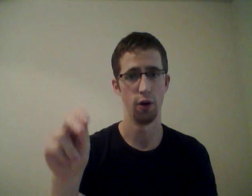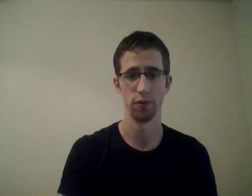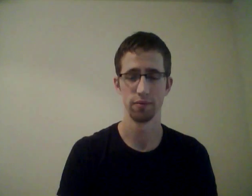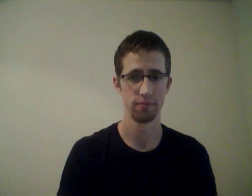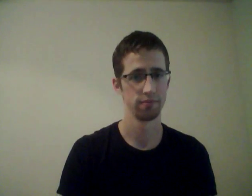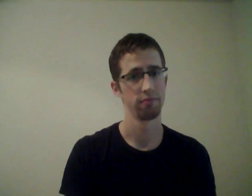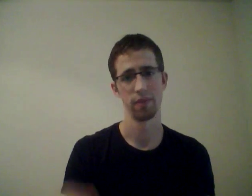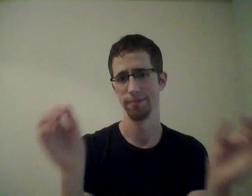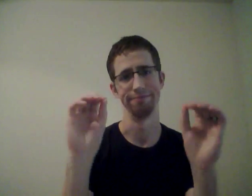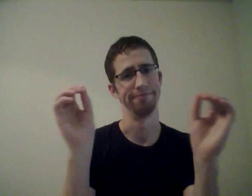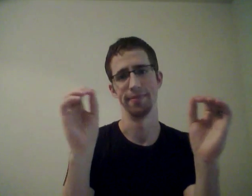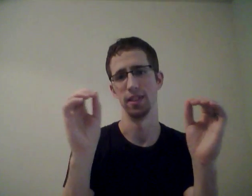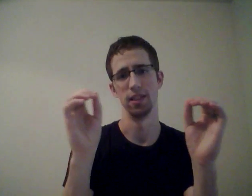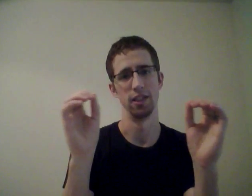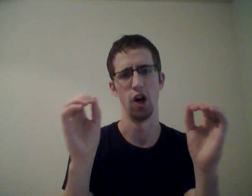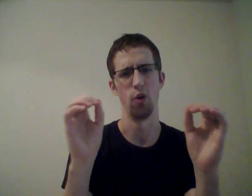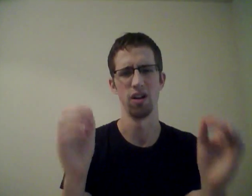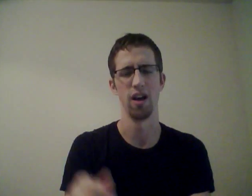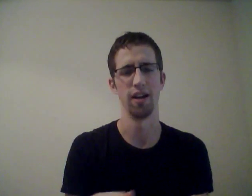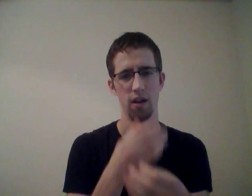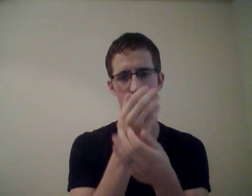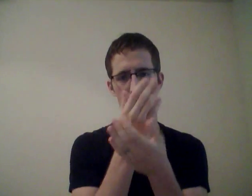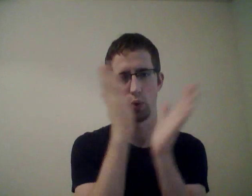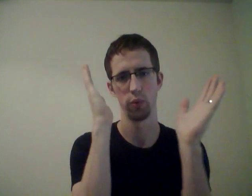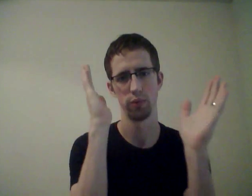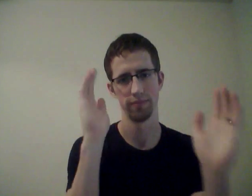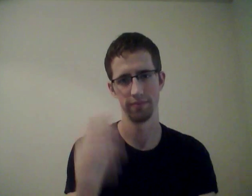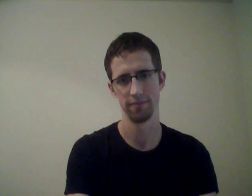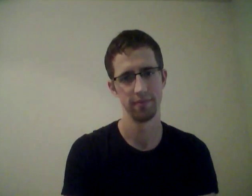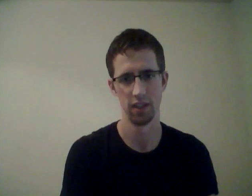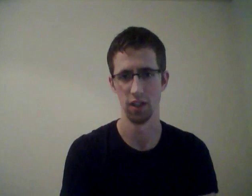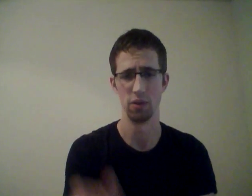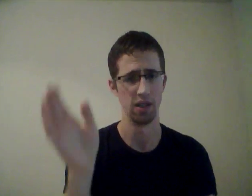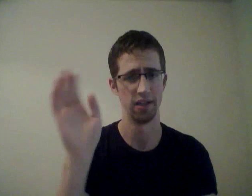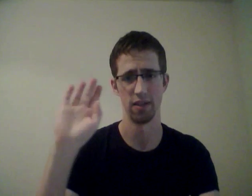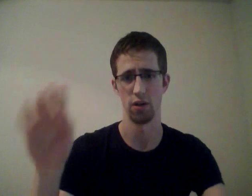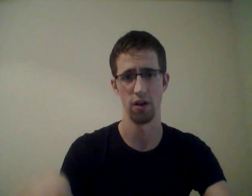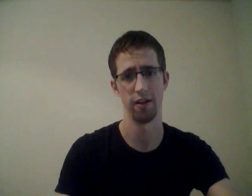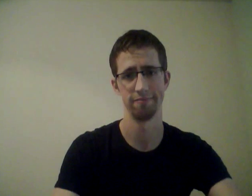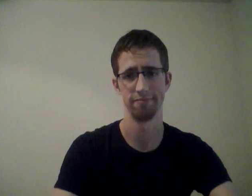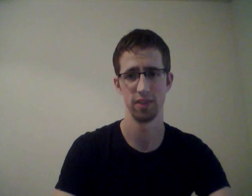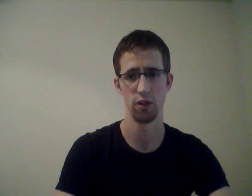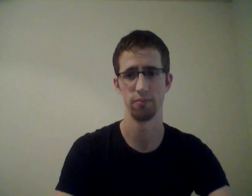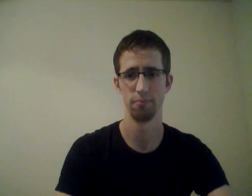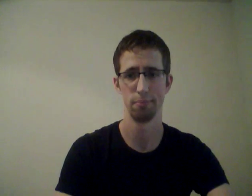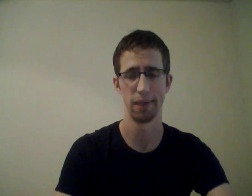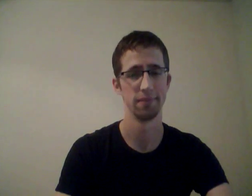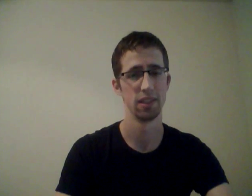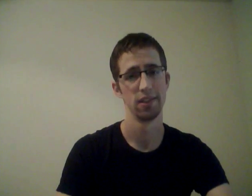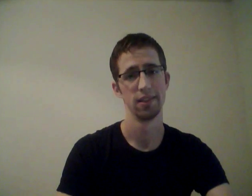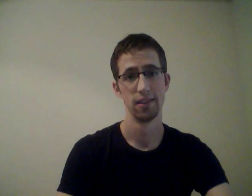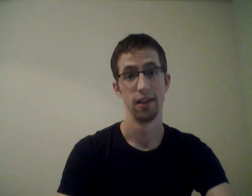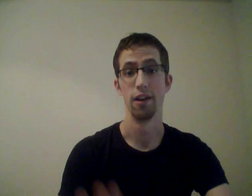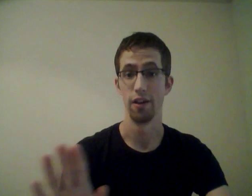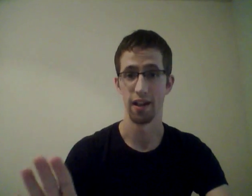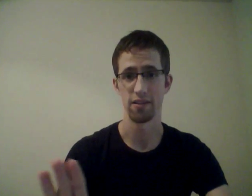no, no or none. No, none, all gone. So, but that's